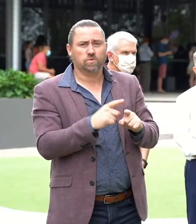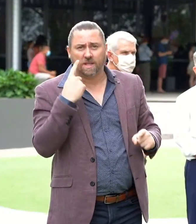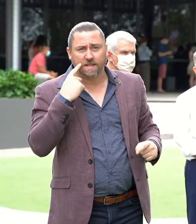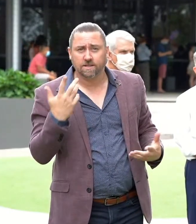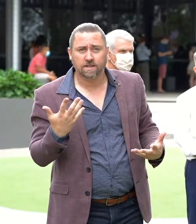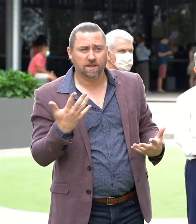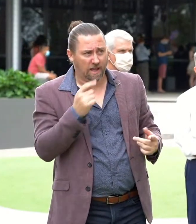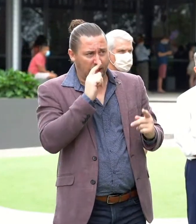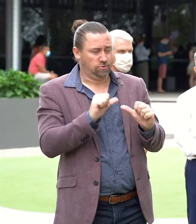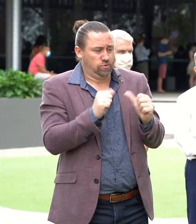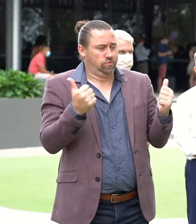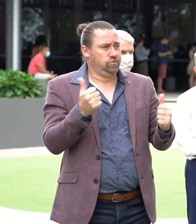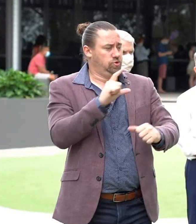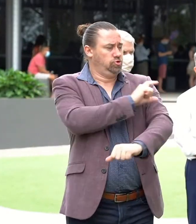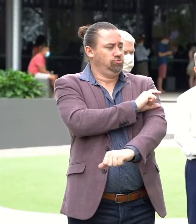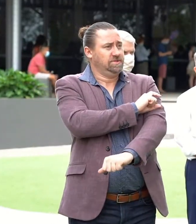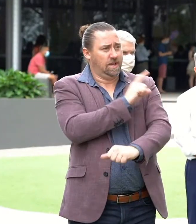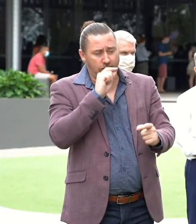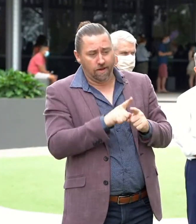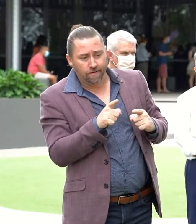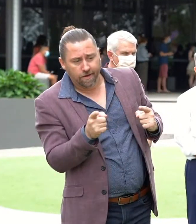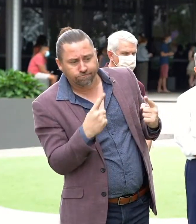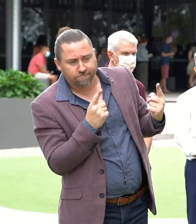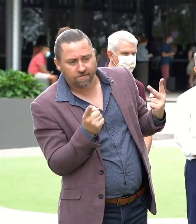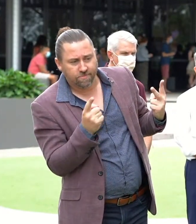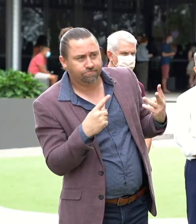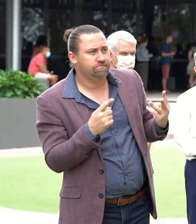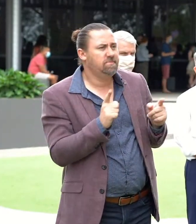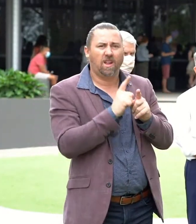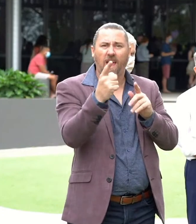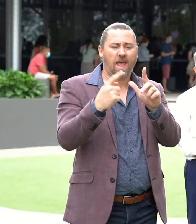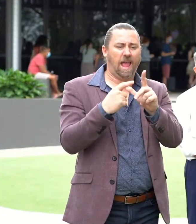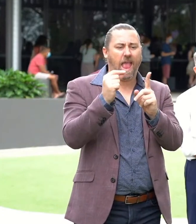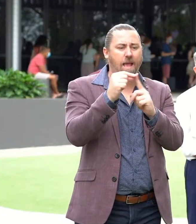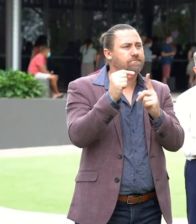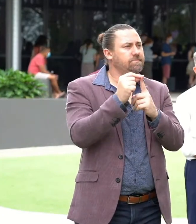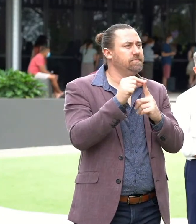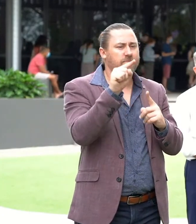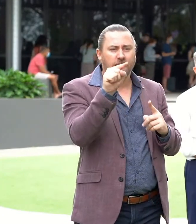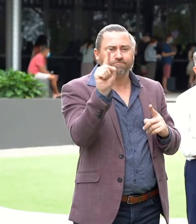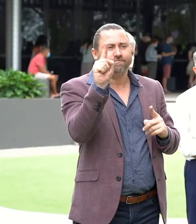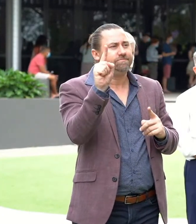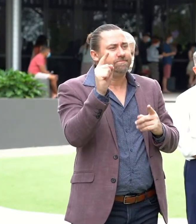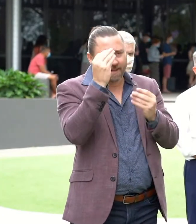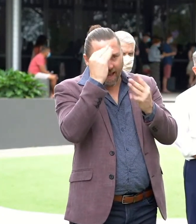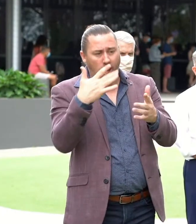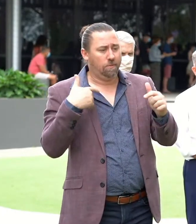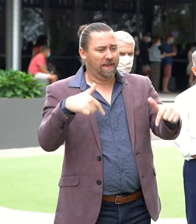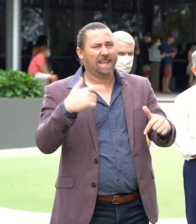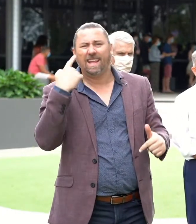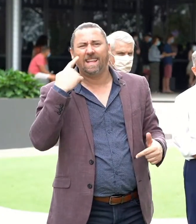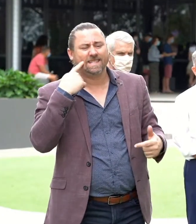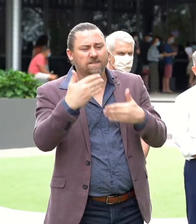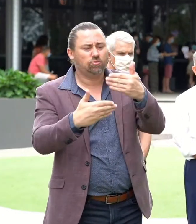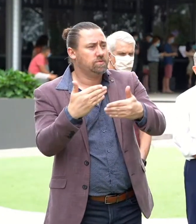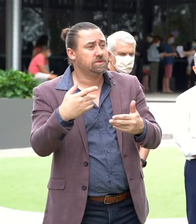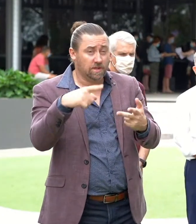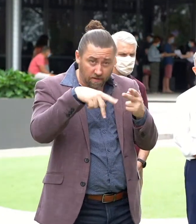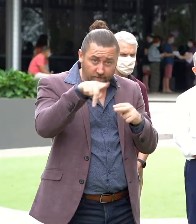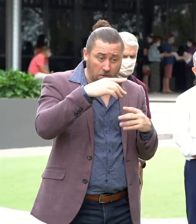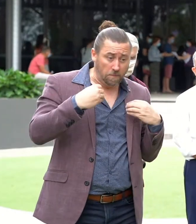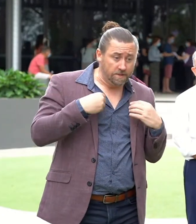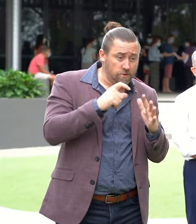phone. I don't think it's going to be very difficult. It's a bit like the check-in app. It's a very easy process, and I think the businesses that do it will do it